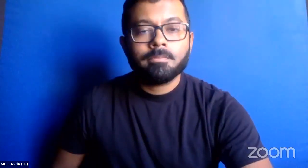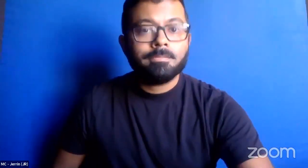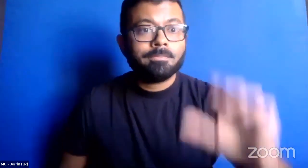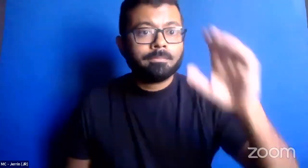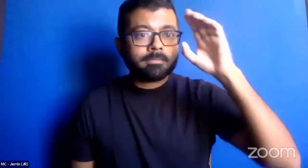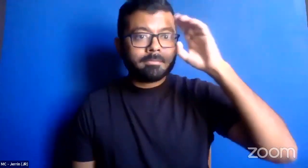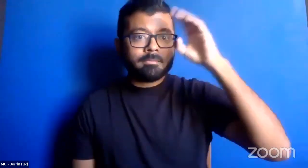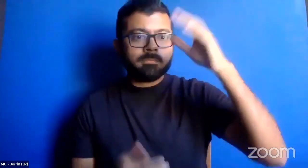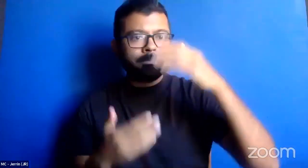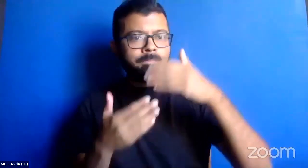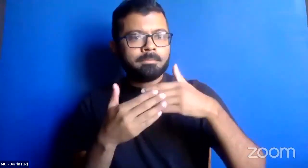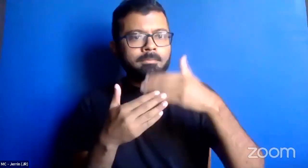that affects things as well.